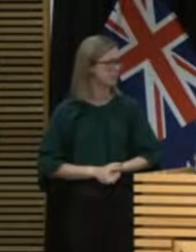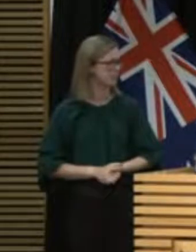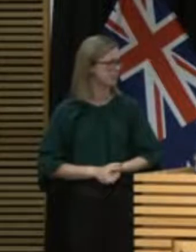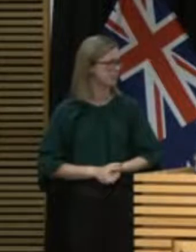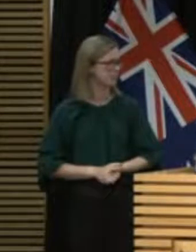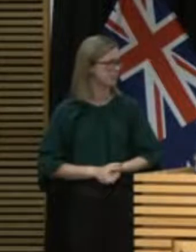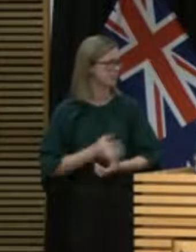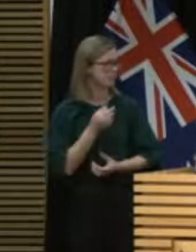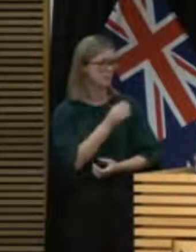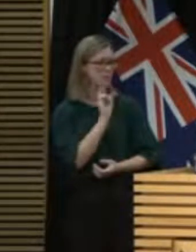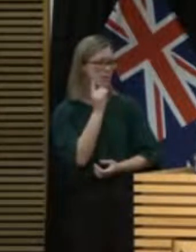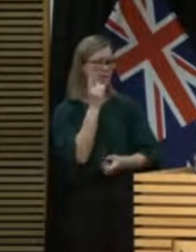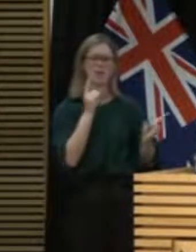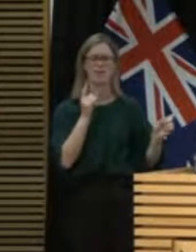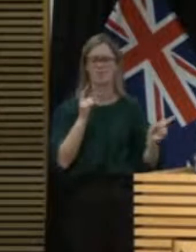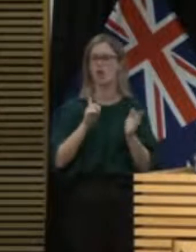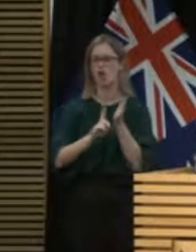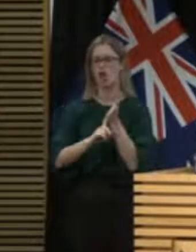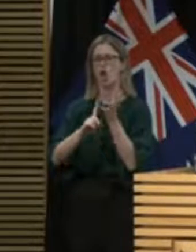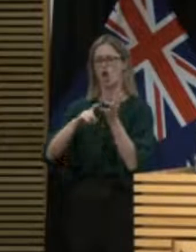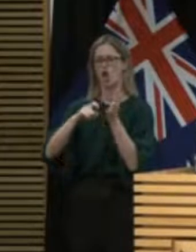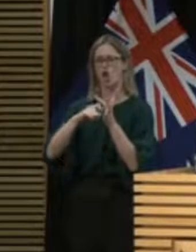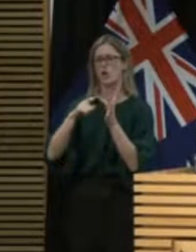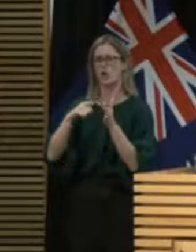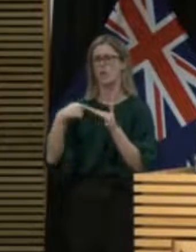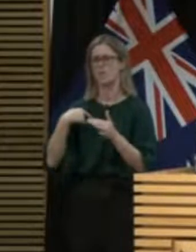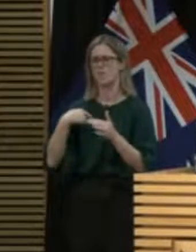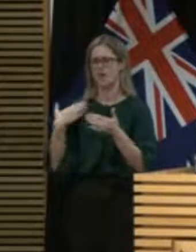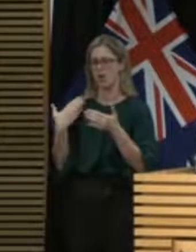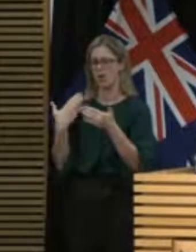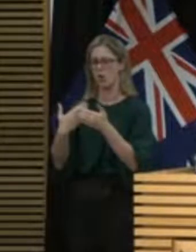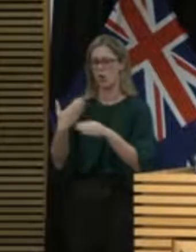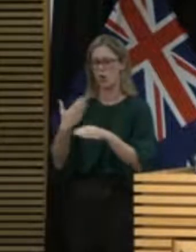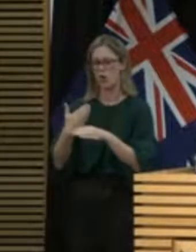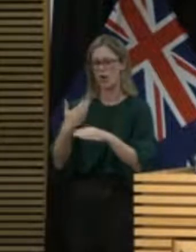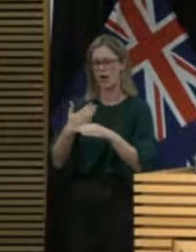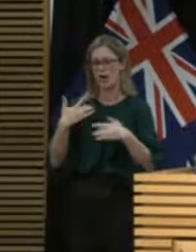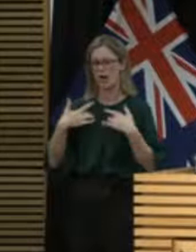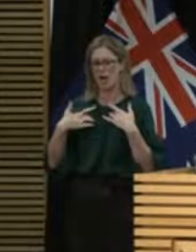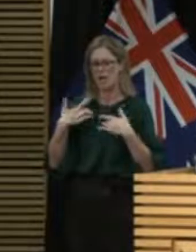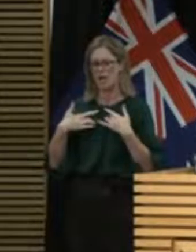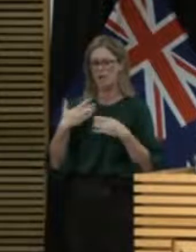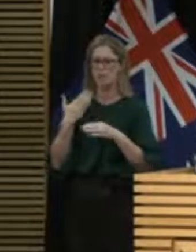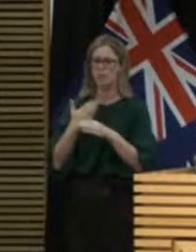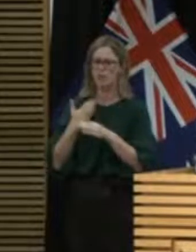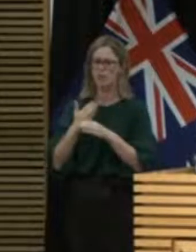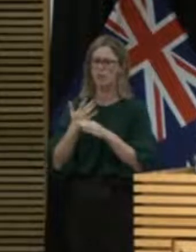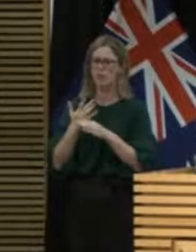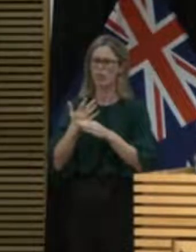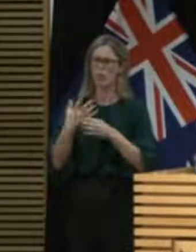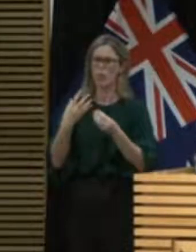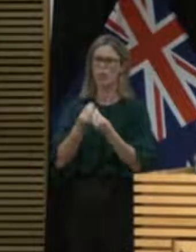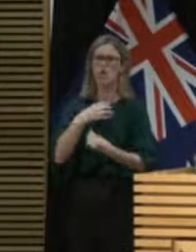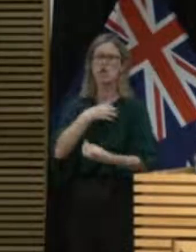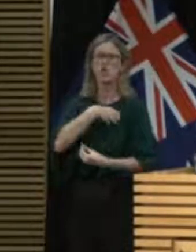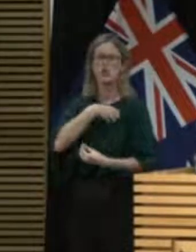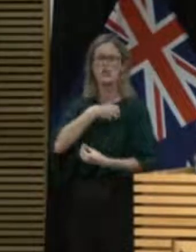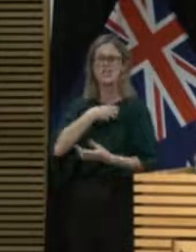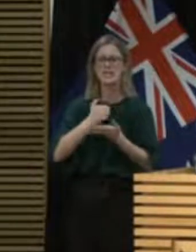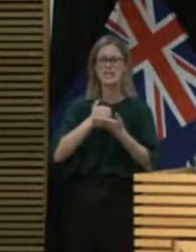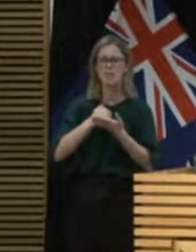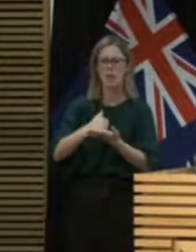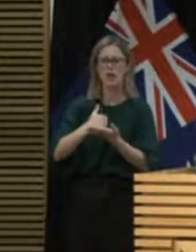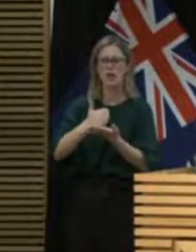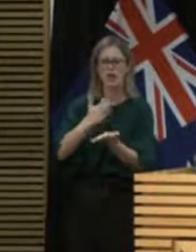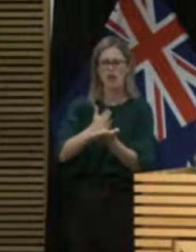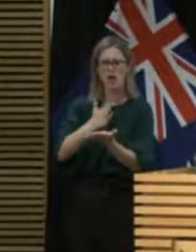Wood? Luke, I've spent my entire working life working for and with unions and supporting the rights of